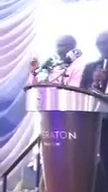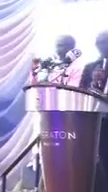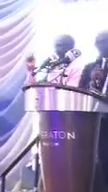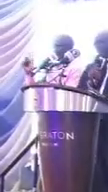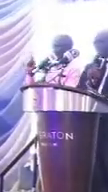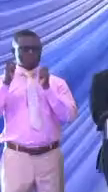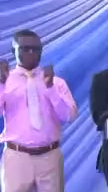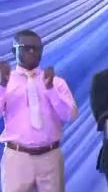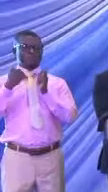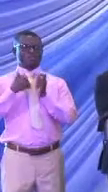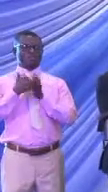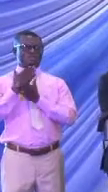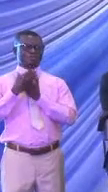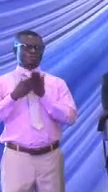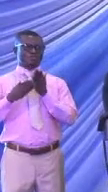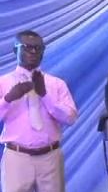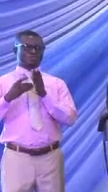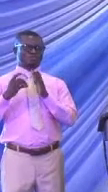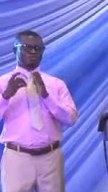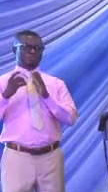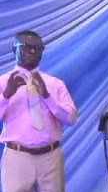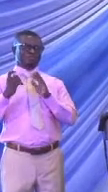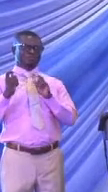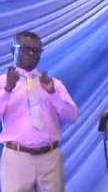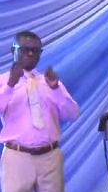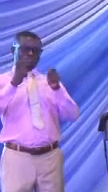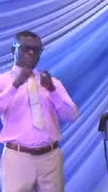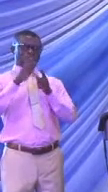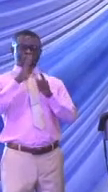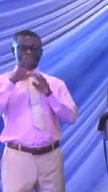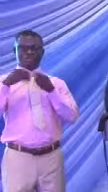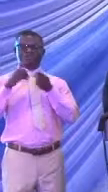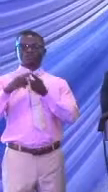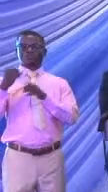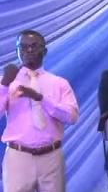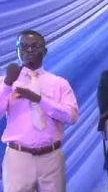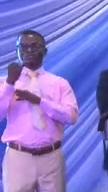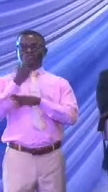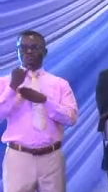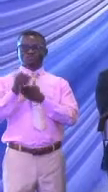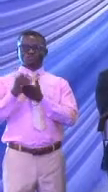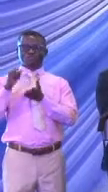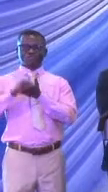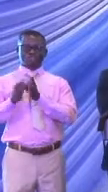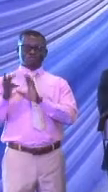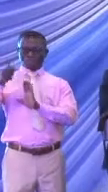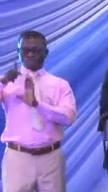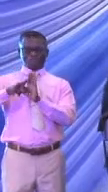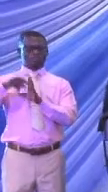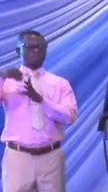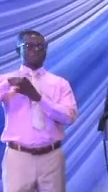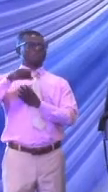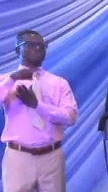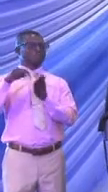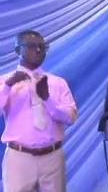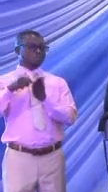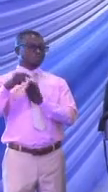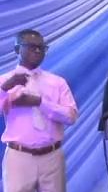We have some plaques to be given to the institutions that took part in this